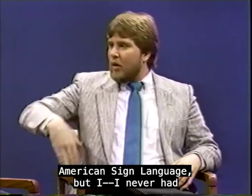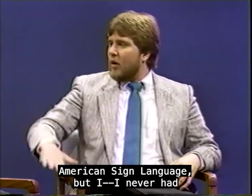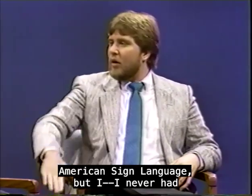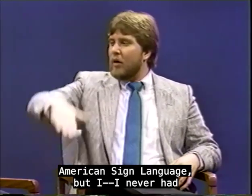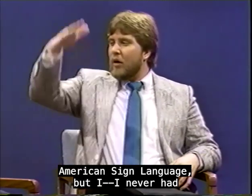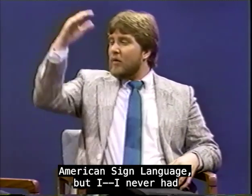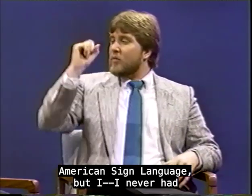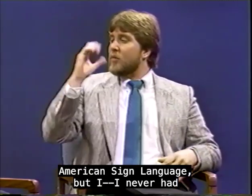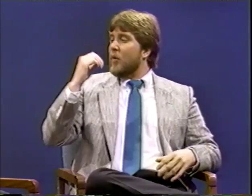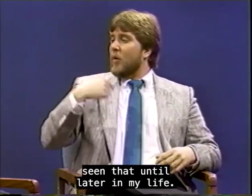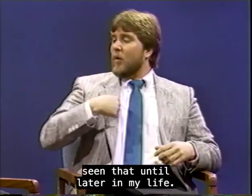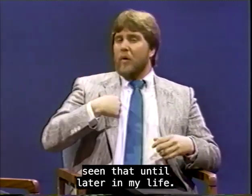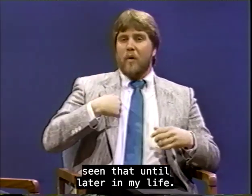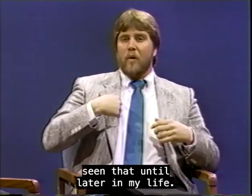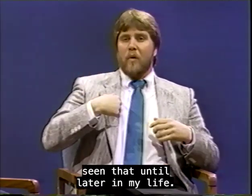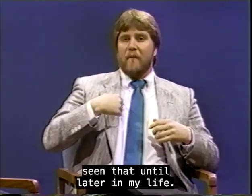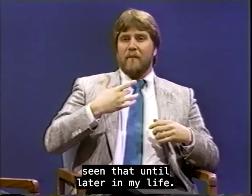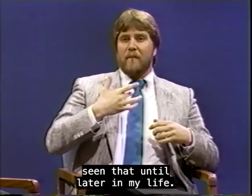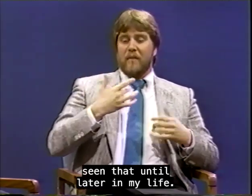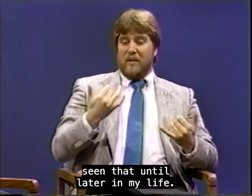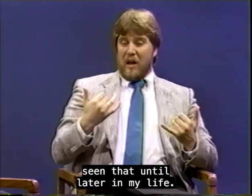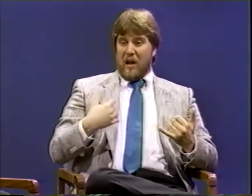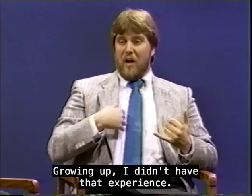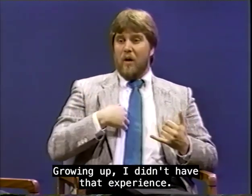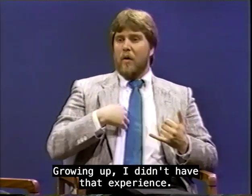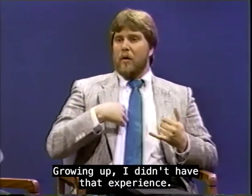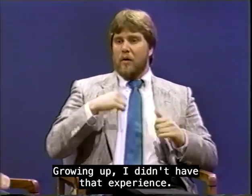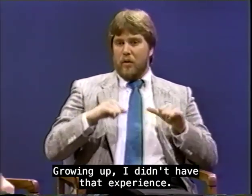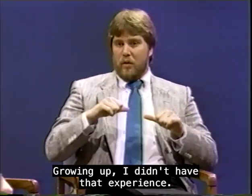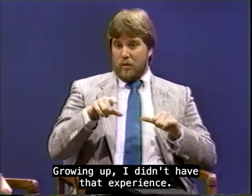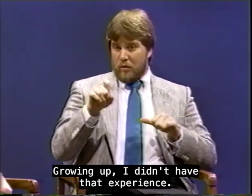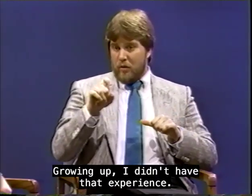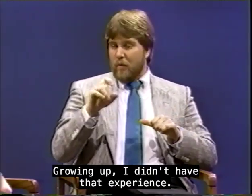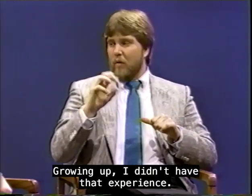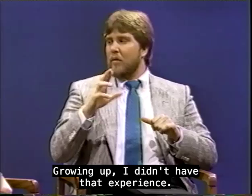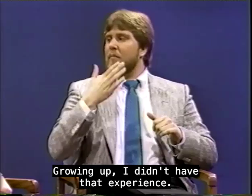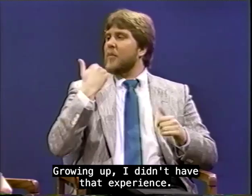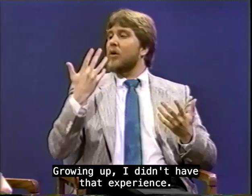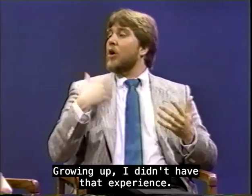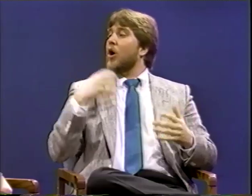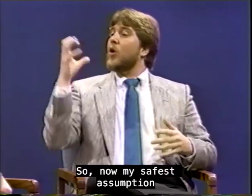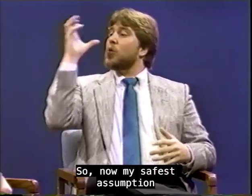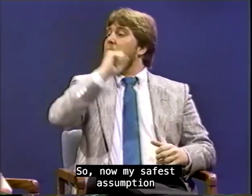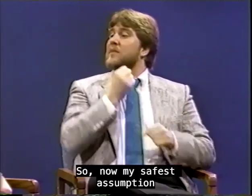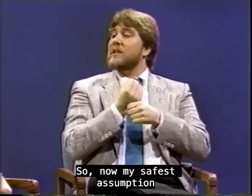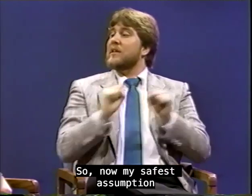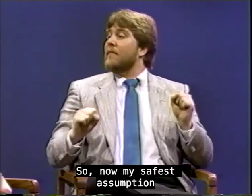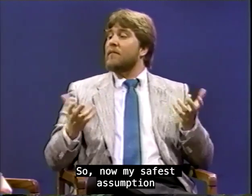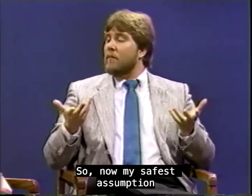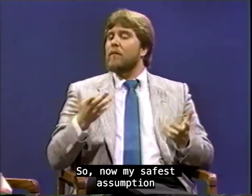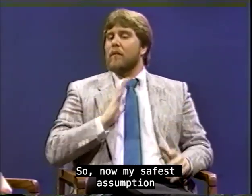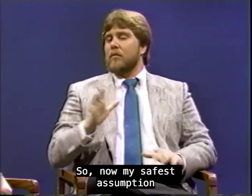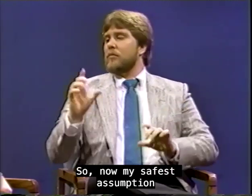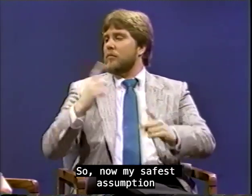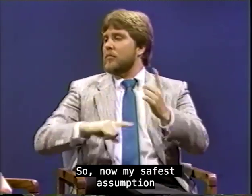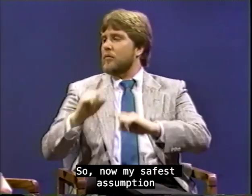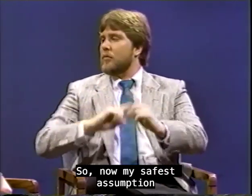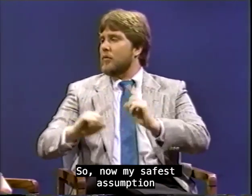I never had seen that until later in my life. Growing up, I didn't have that experience. So now, my